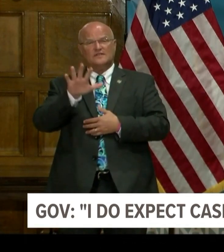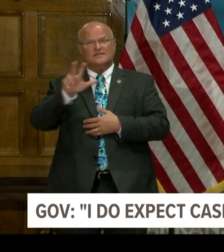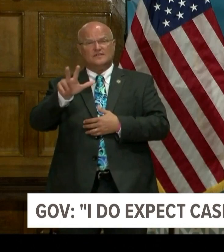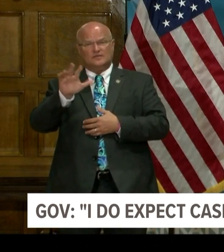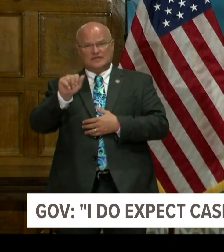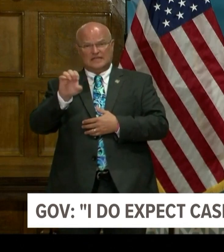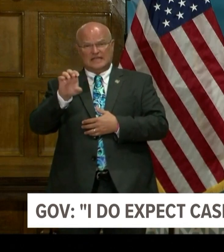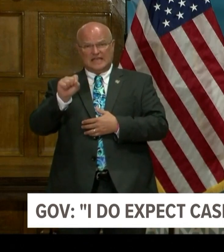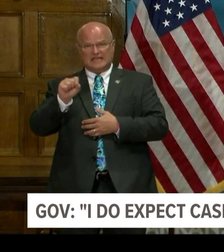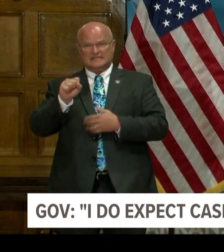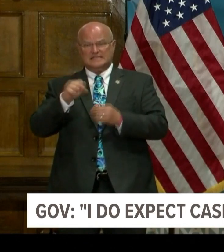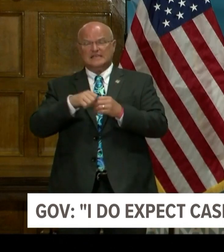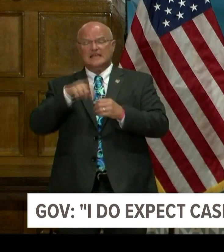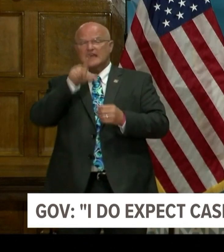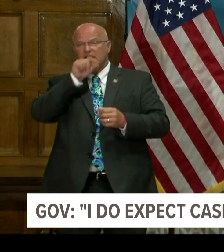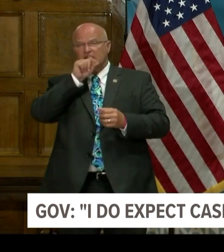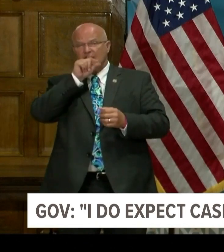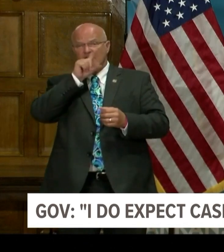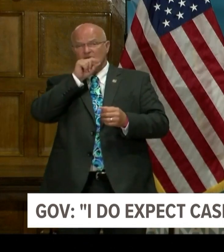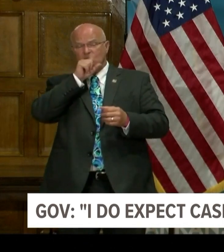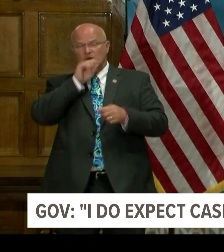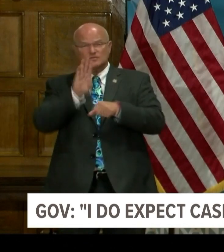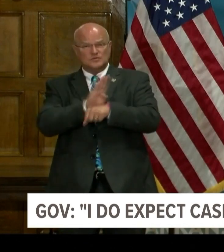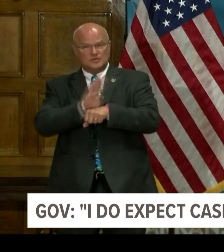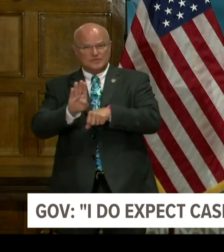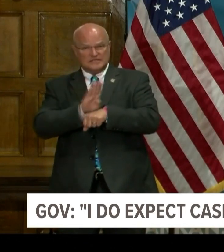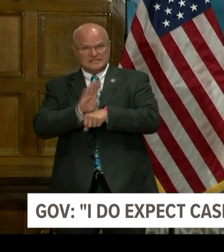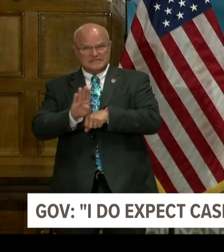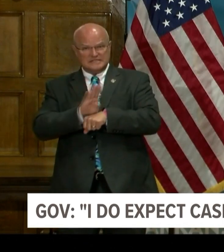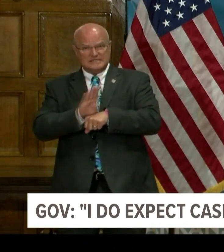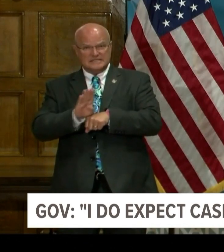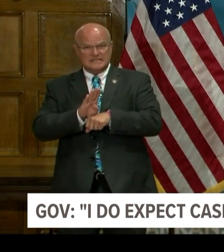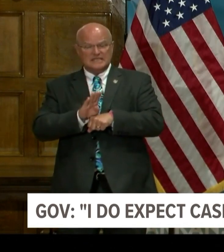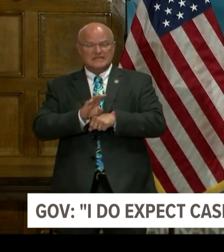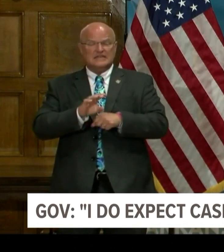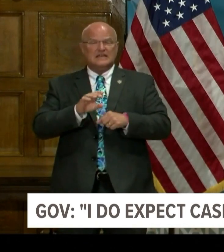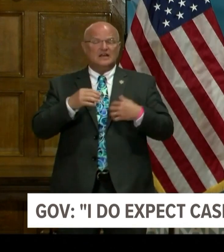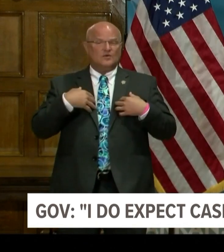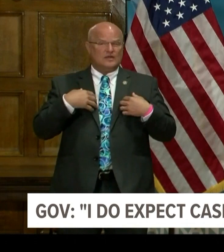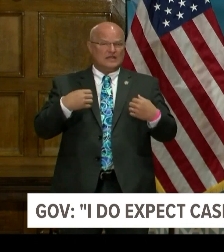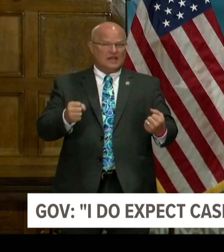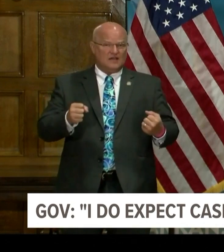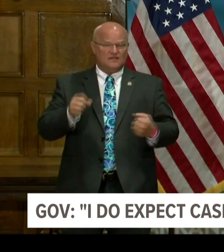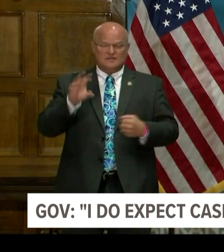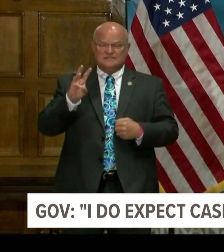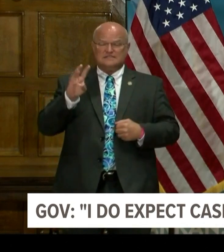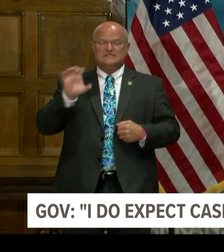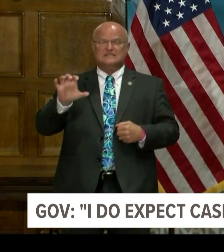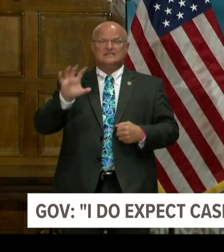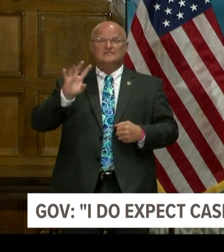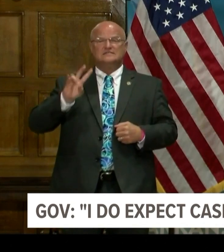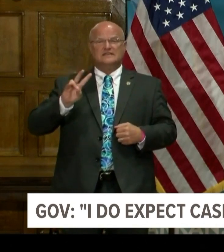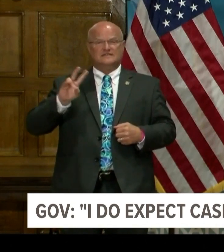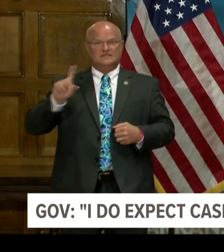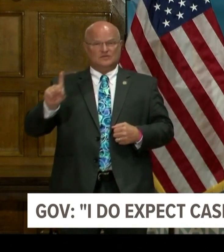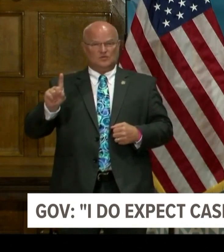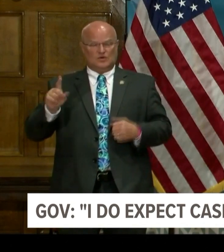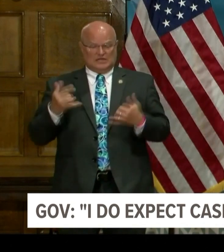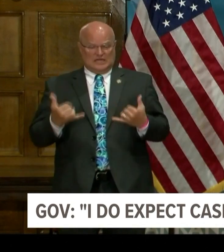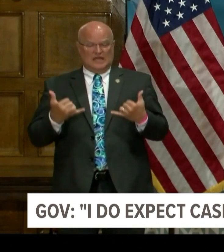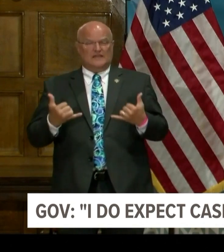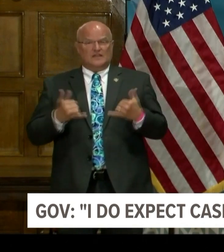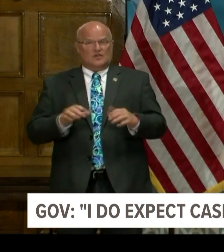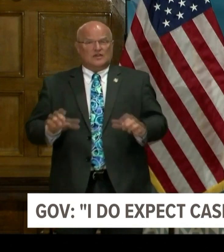1,353 cases in the poultry business. Number of cases recovered are 671, and the